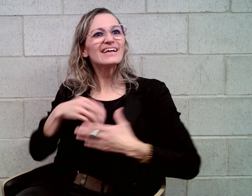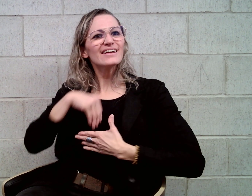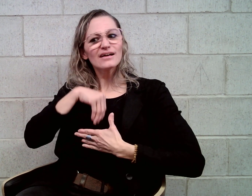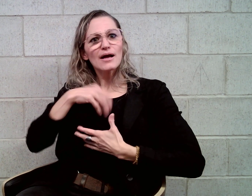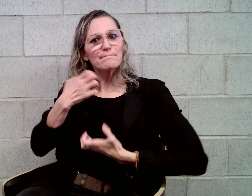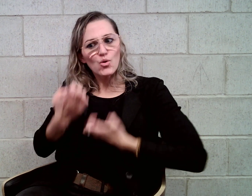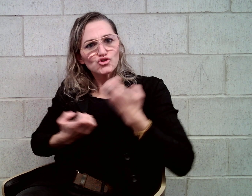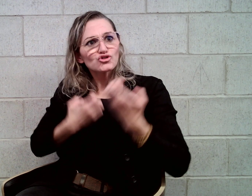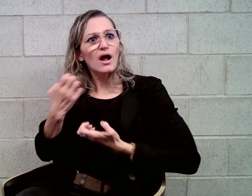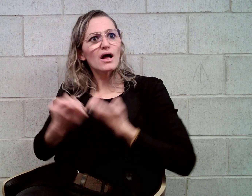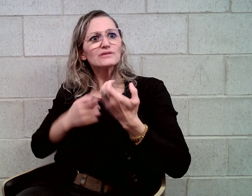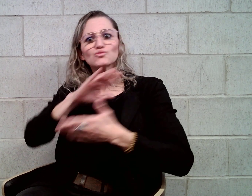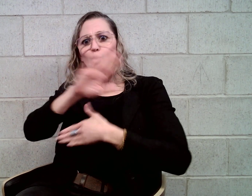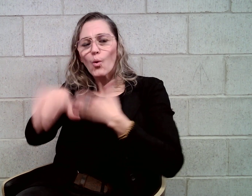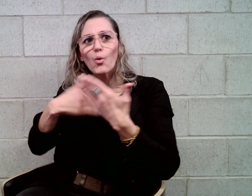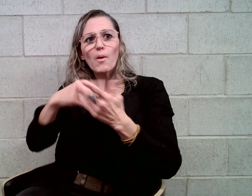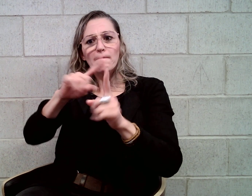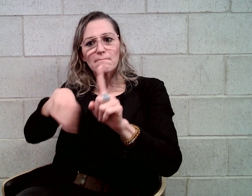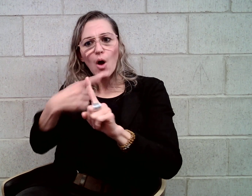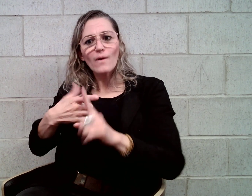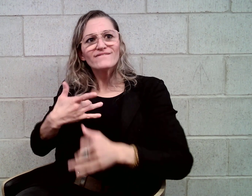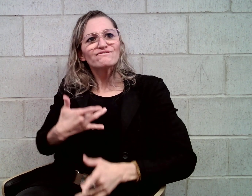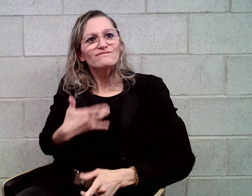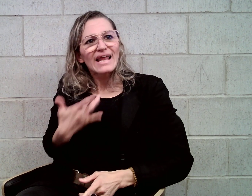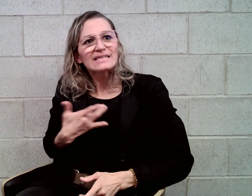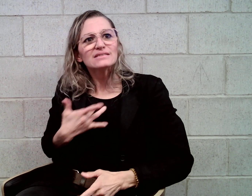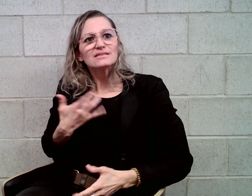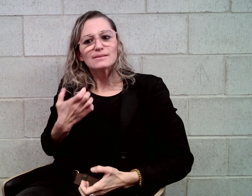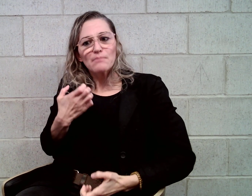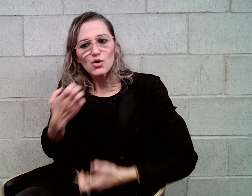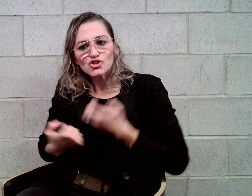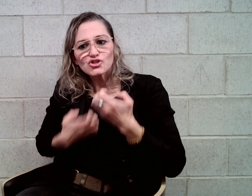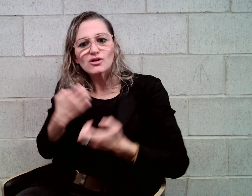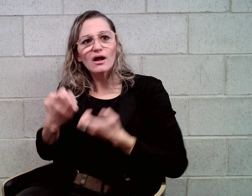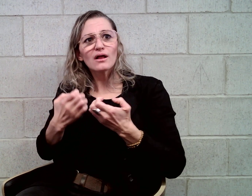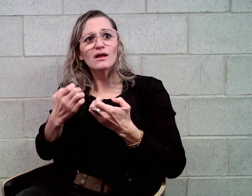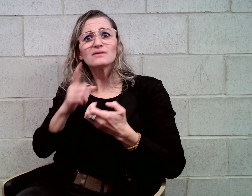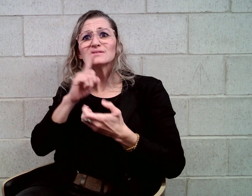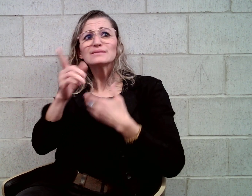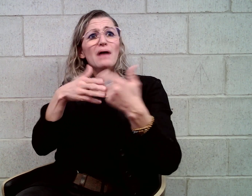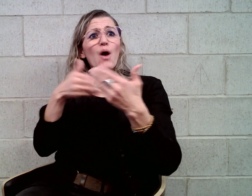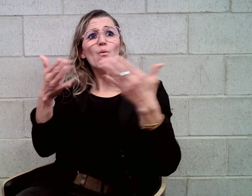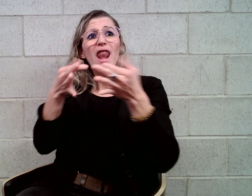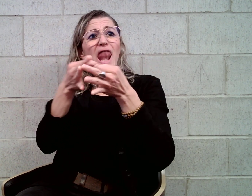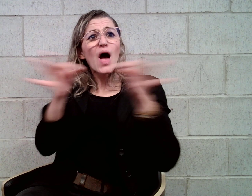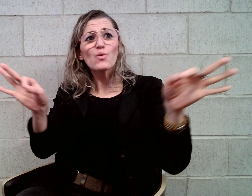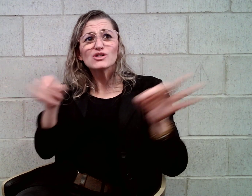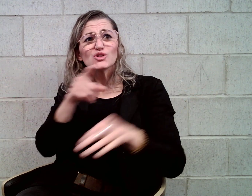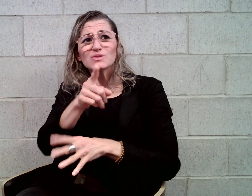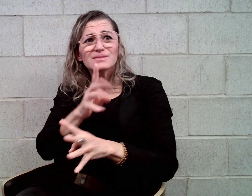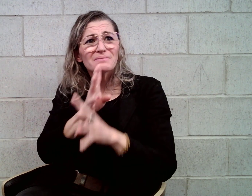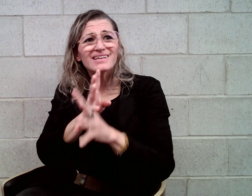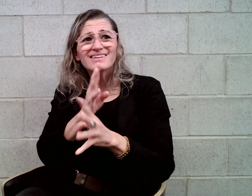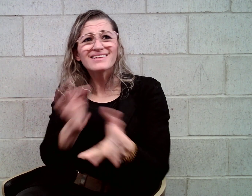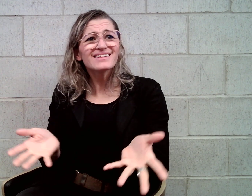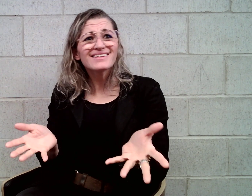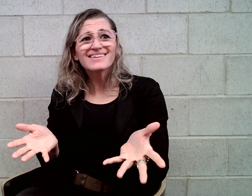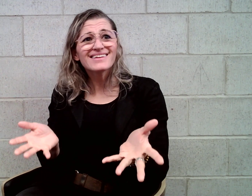power is in something. It gives us a different kind of access to emotion, a different kind of access to feeling. Whatever language